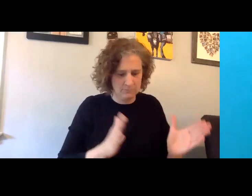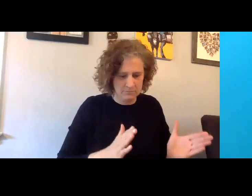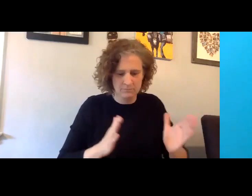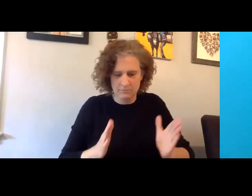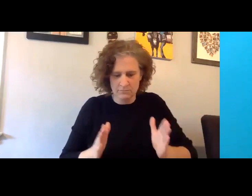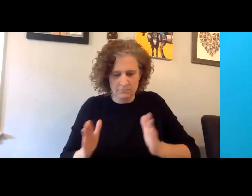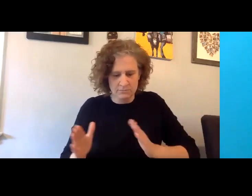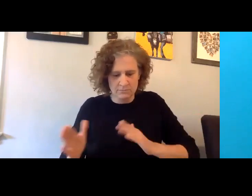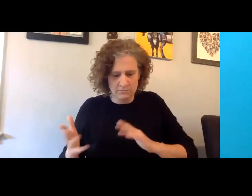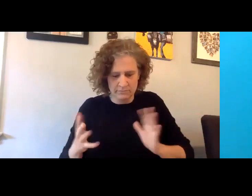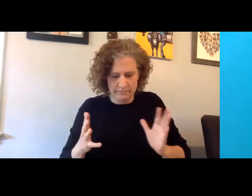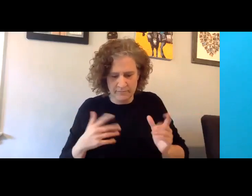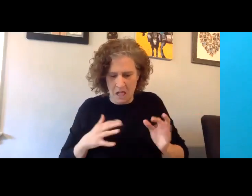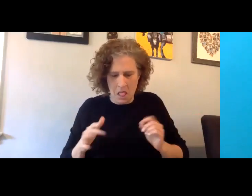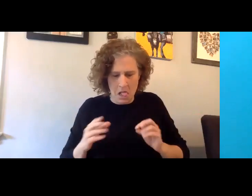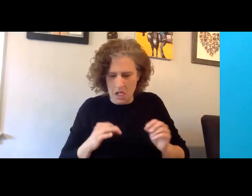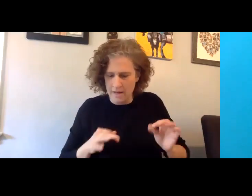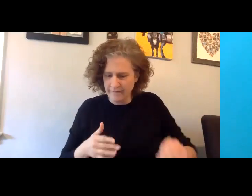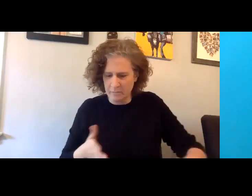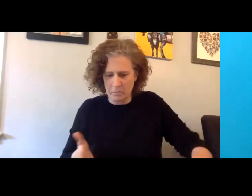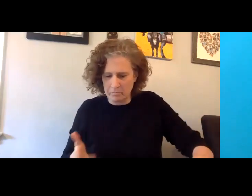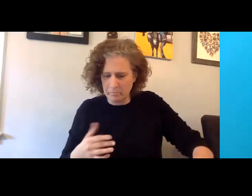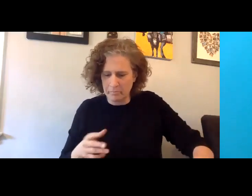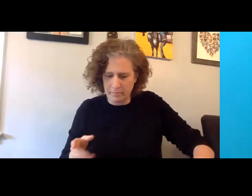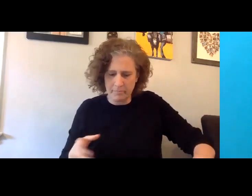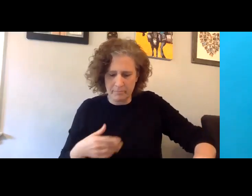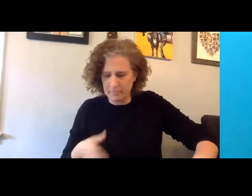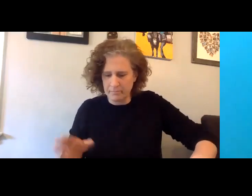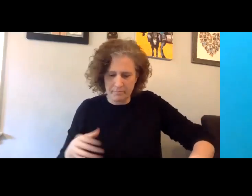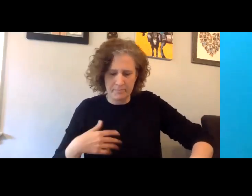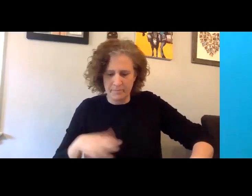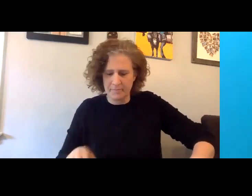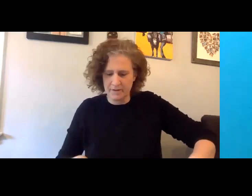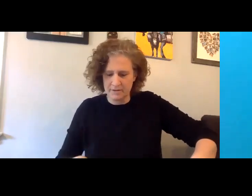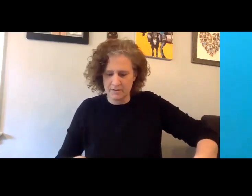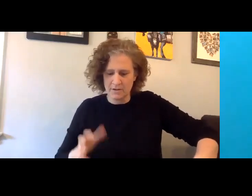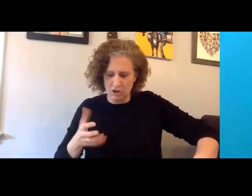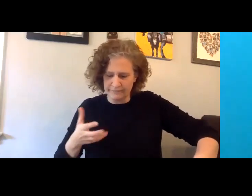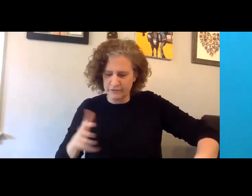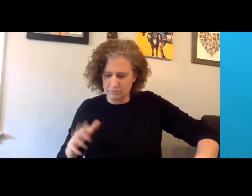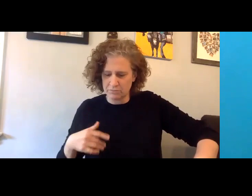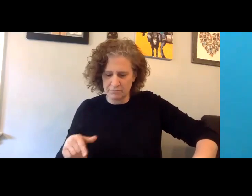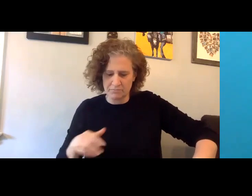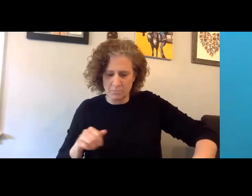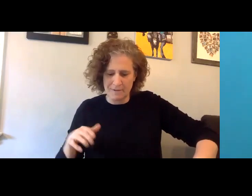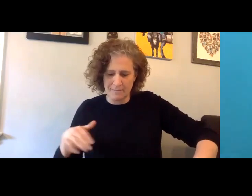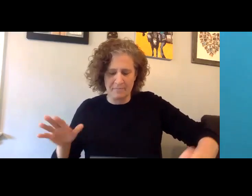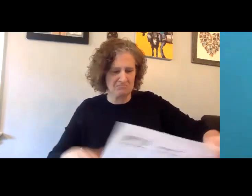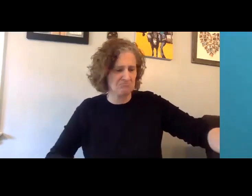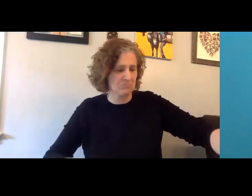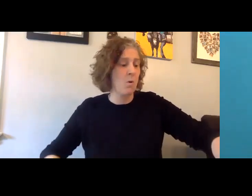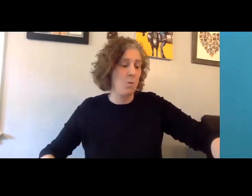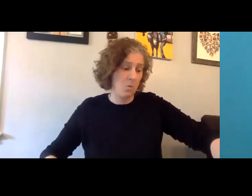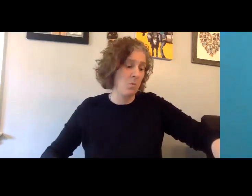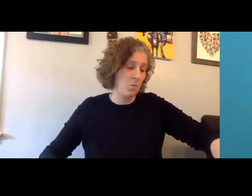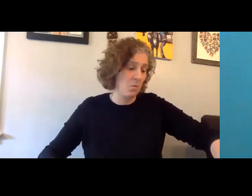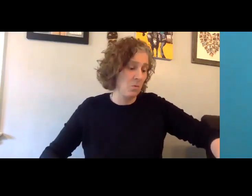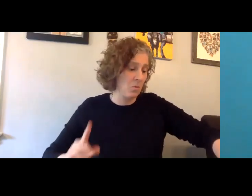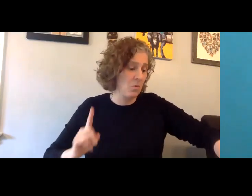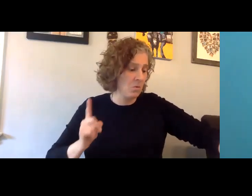All right. All right. This. Let's see. Where are we? We did that.